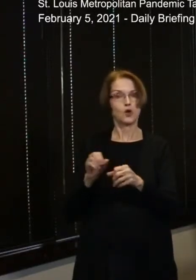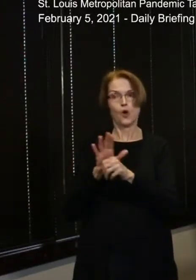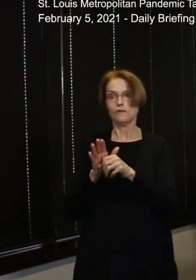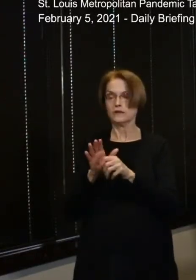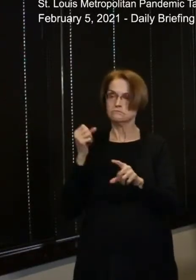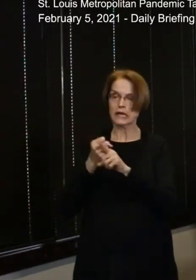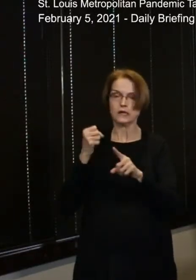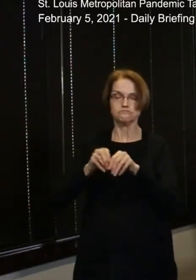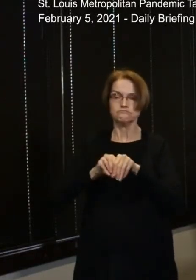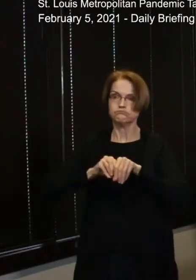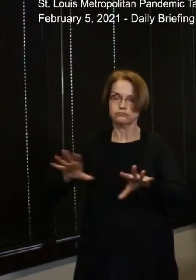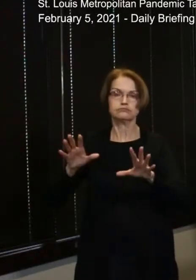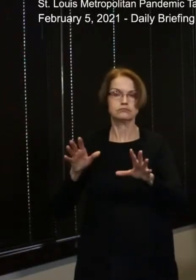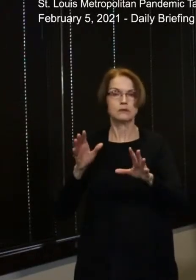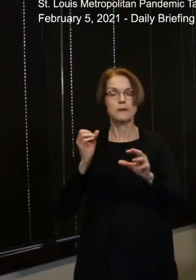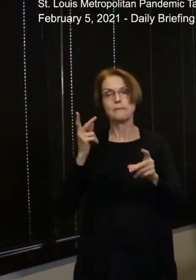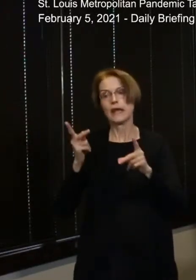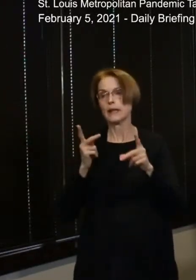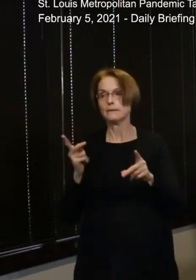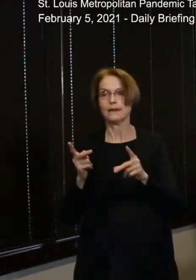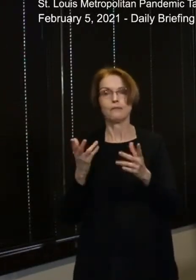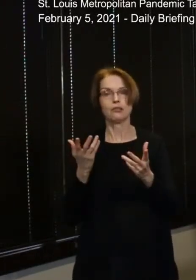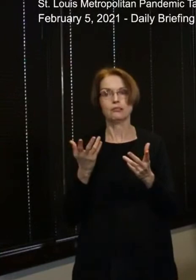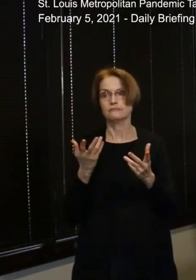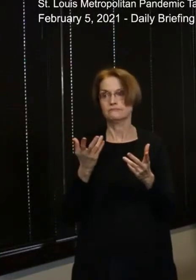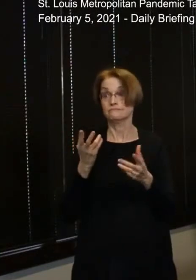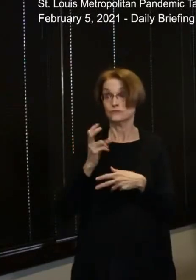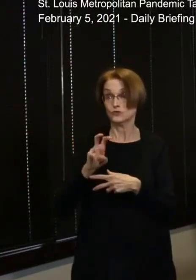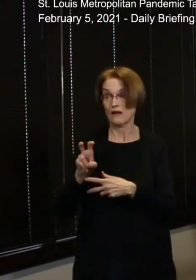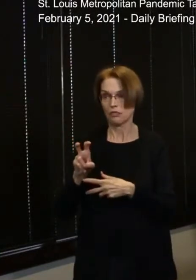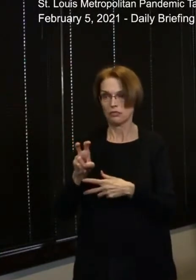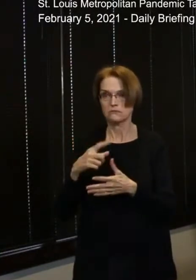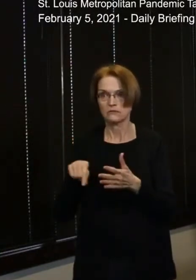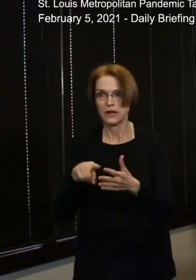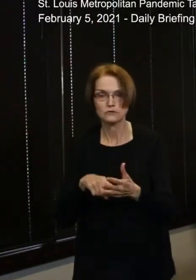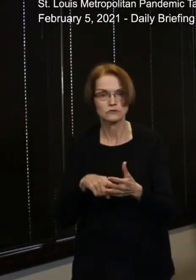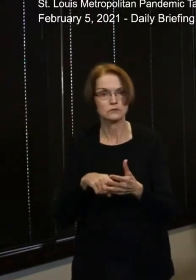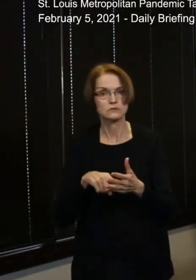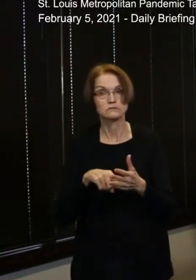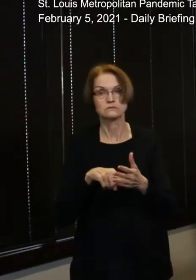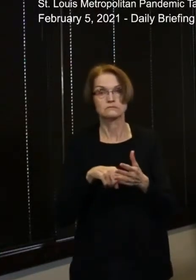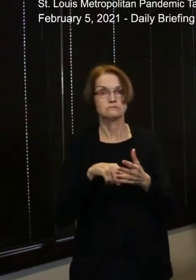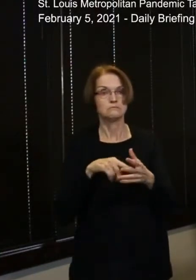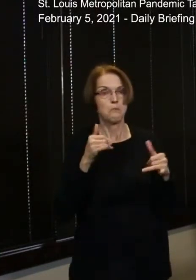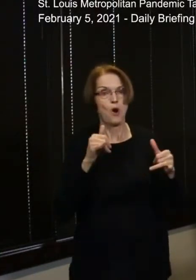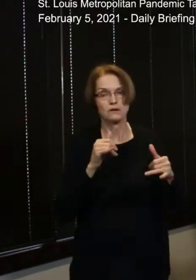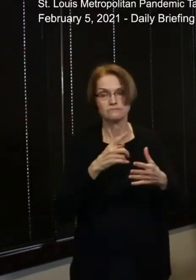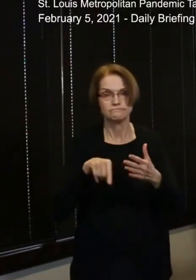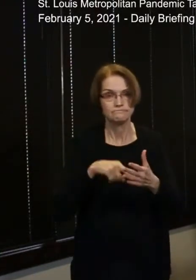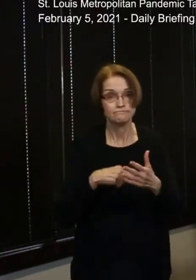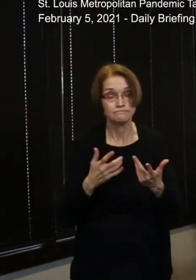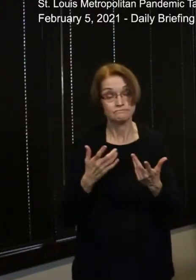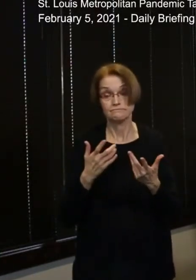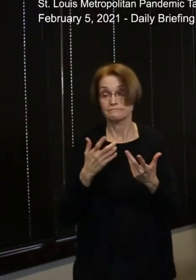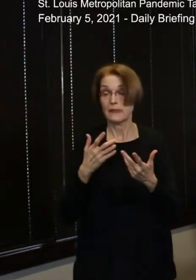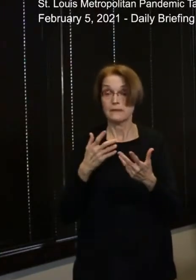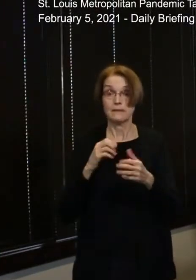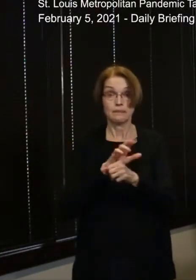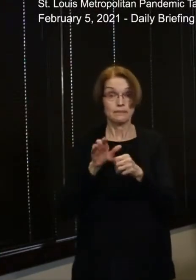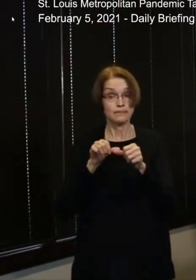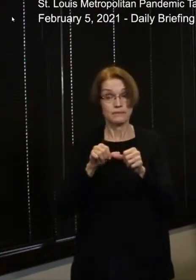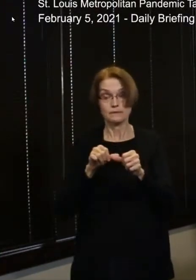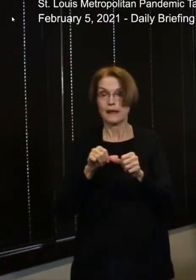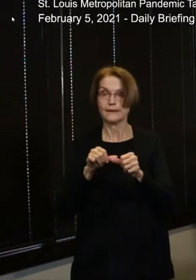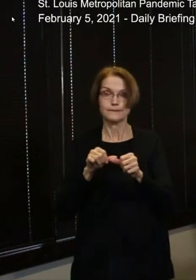and many people had to cancel their plans for spring break. And so we're still in this pandemic. We still have